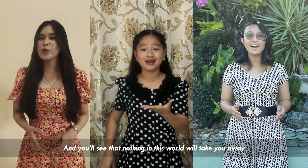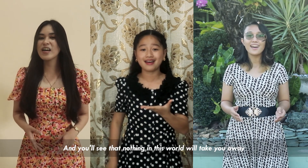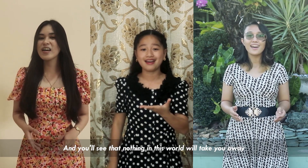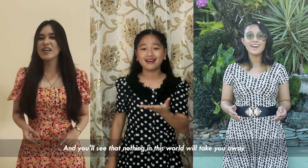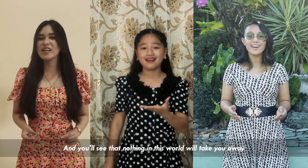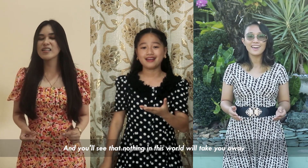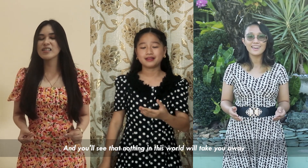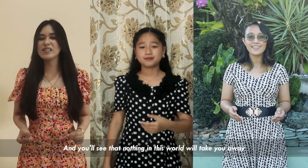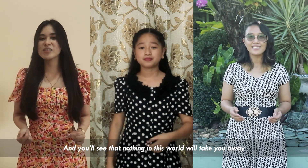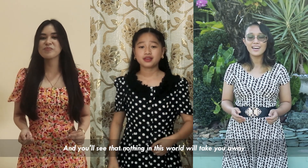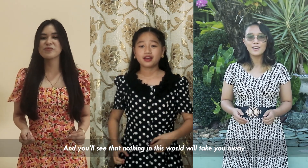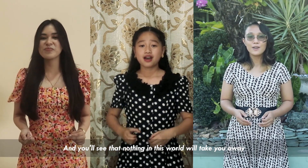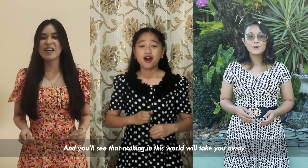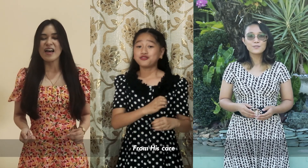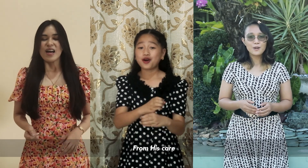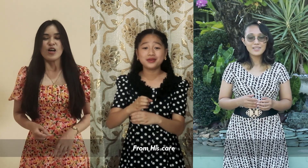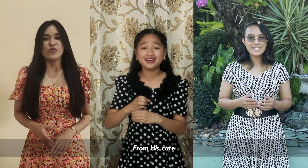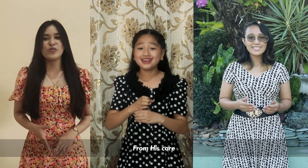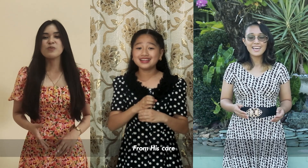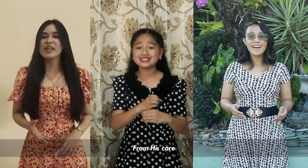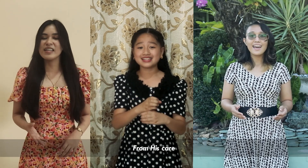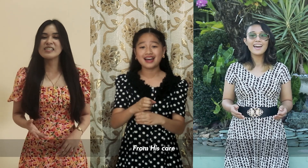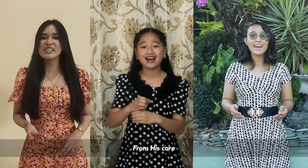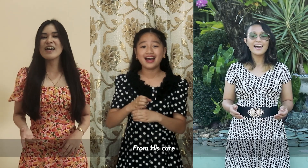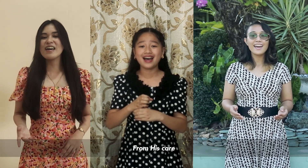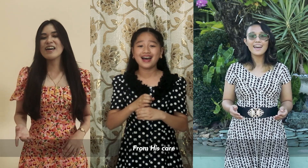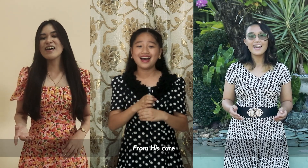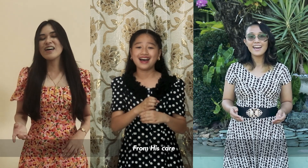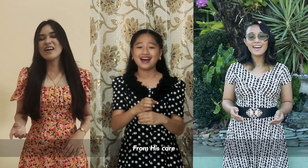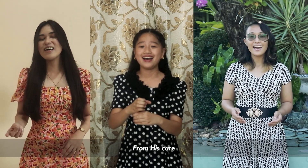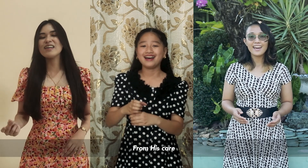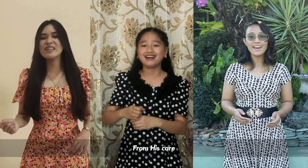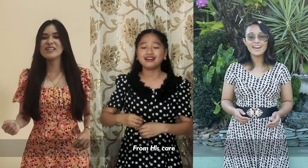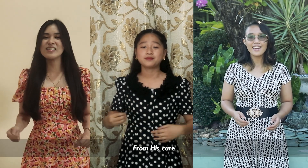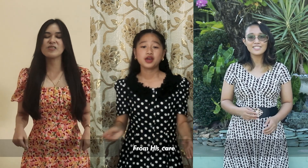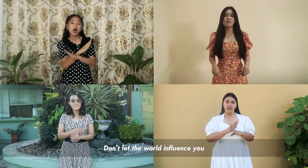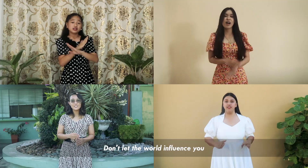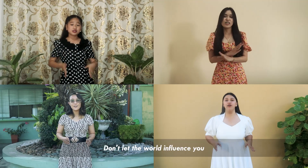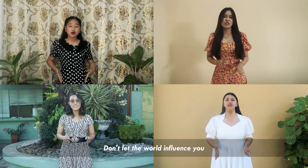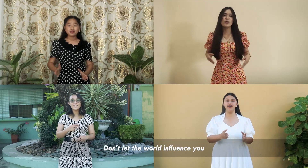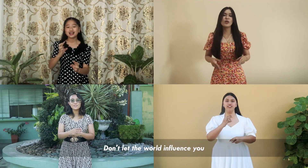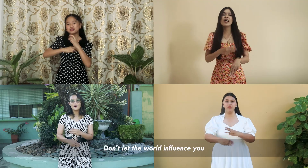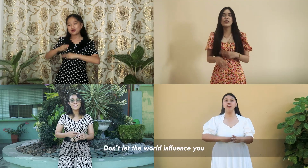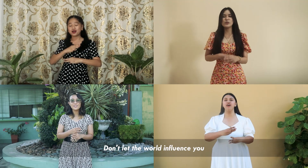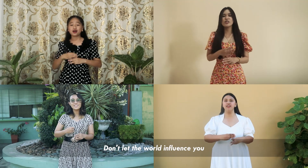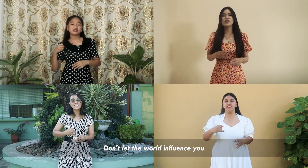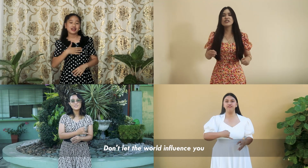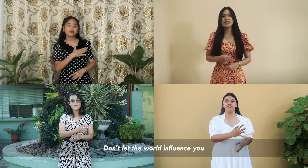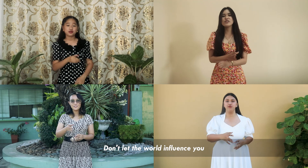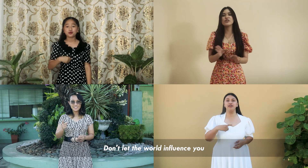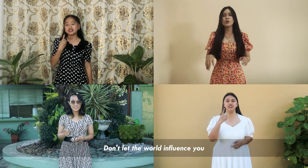away From this land Don't let the